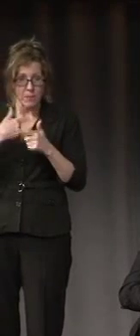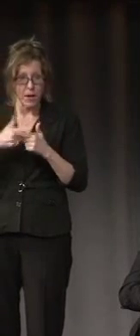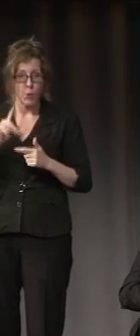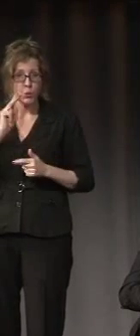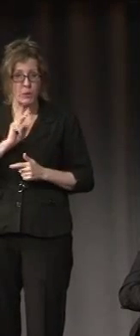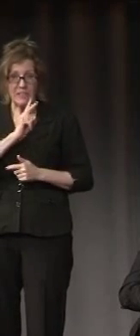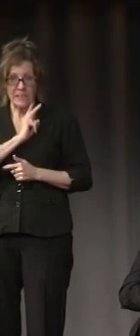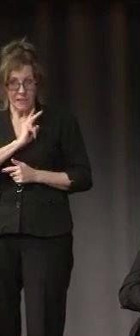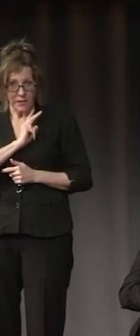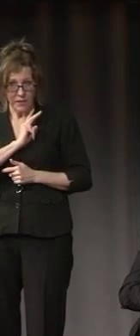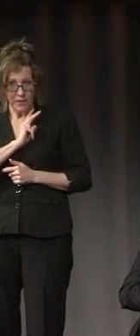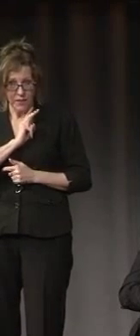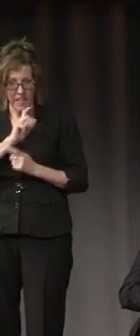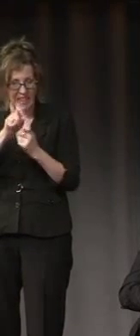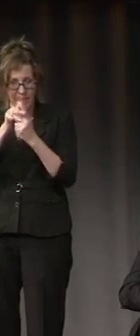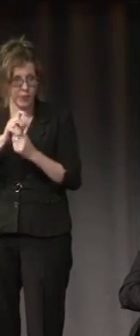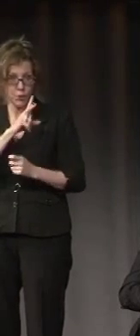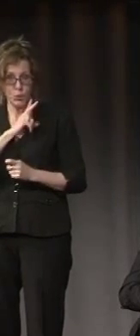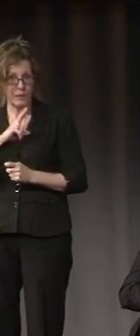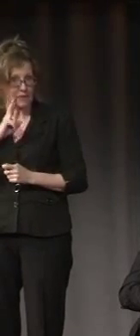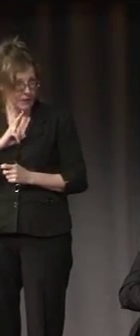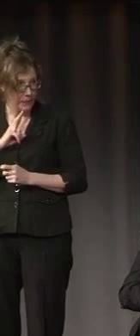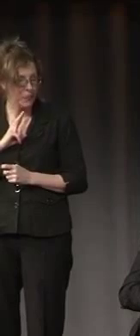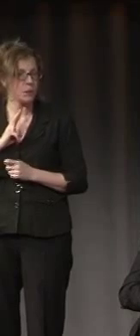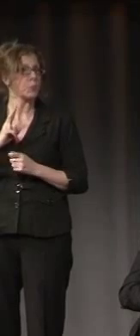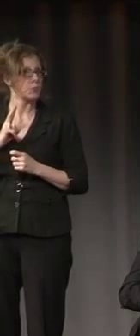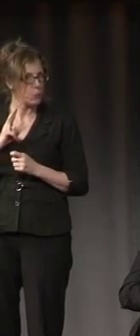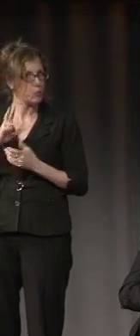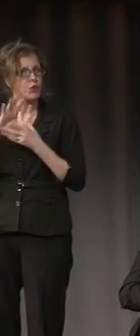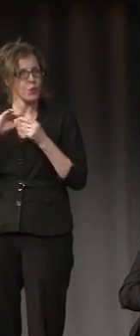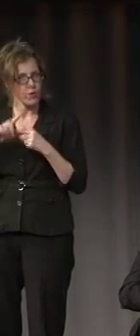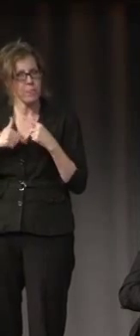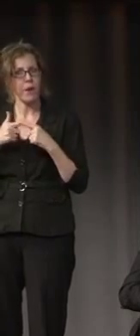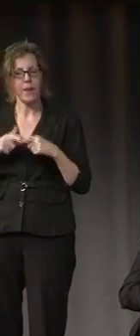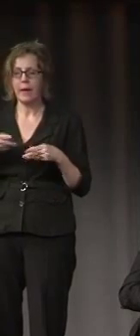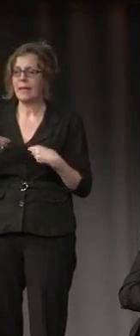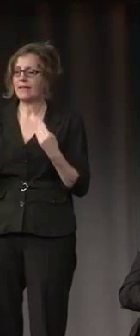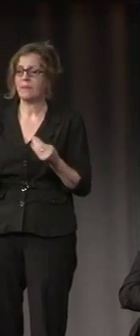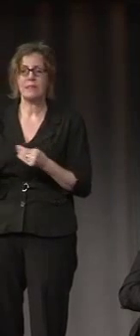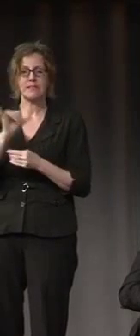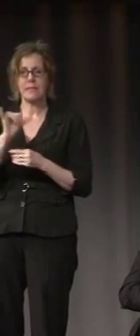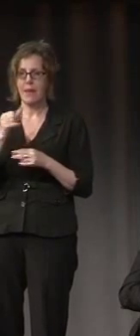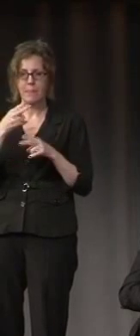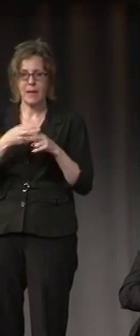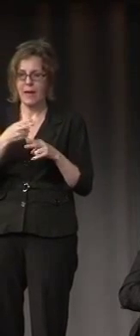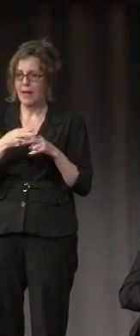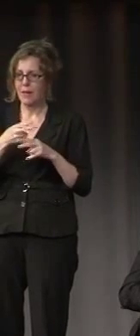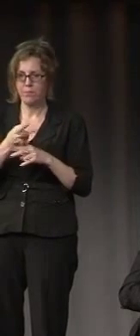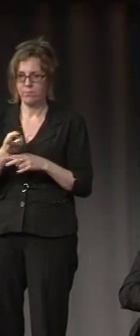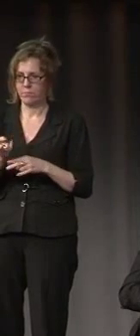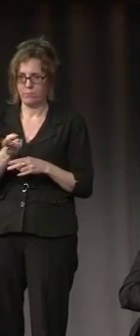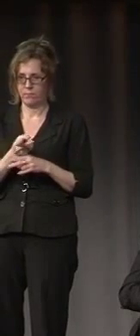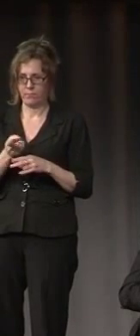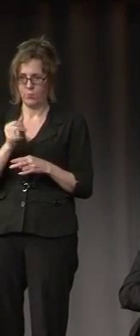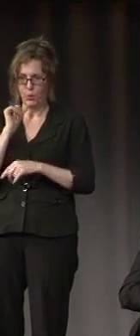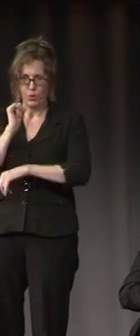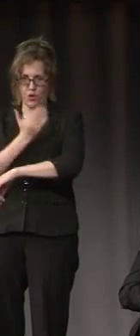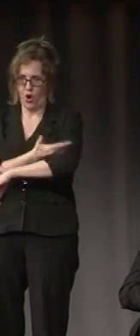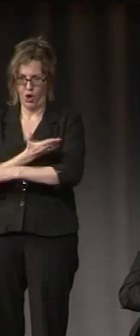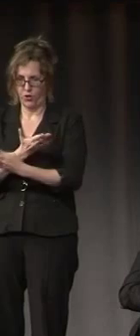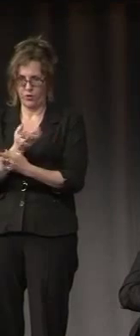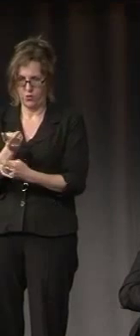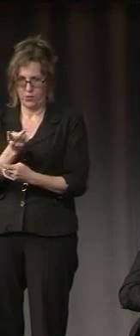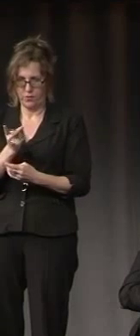twins, that you know, had given the same names to their daughters, that of course